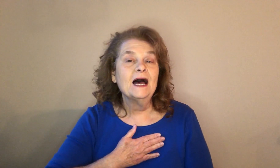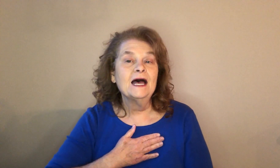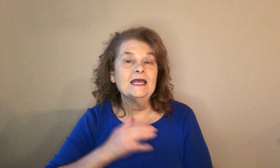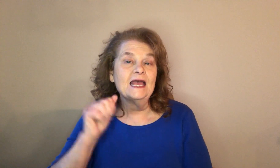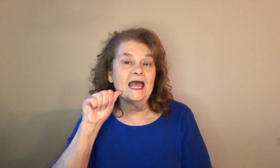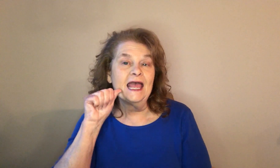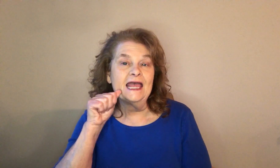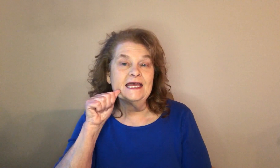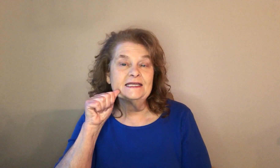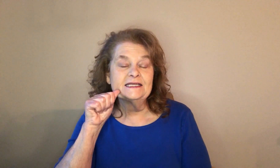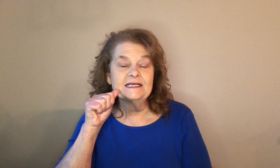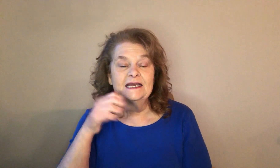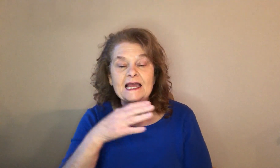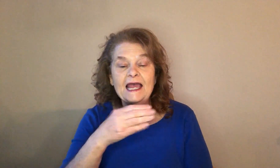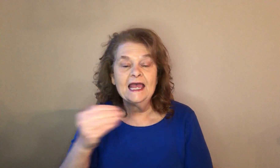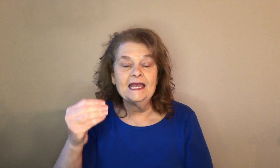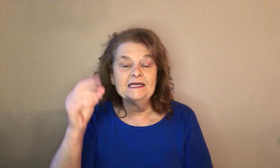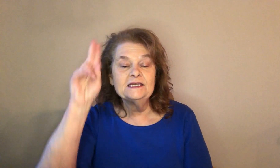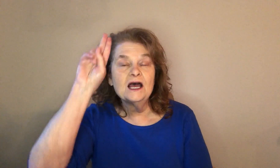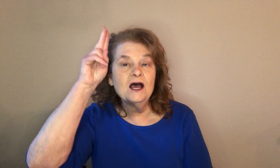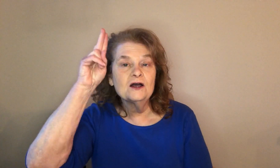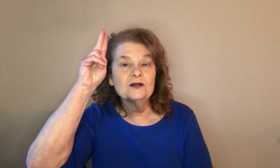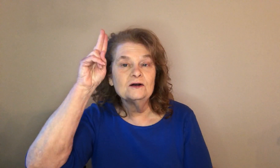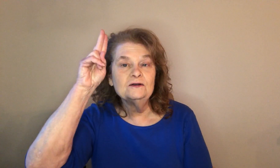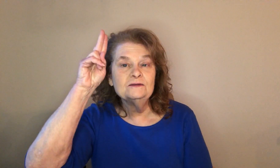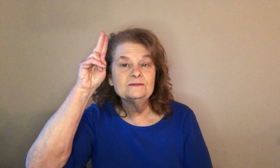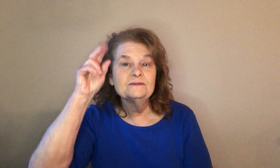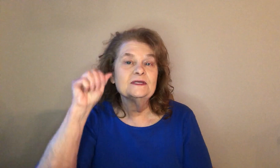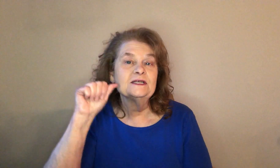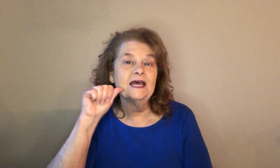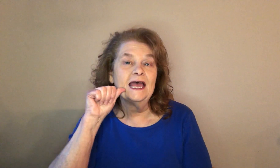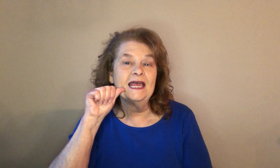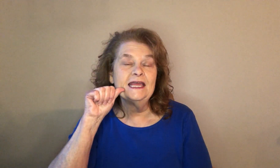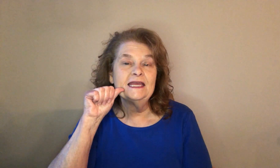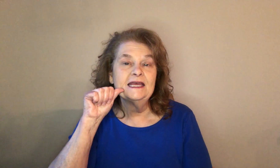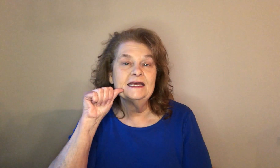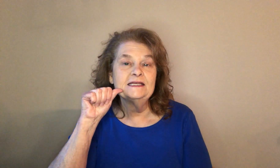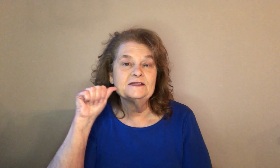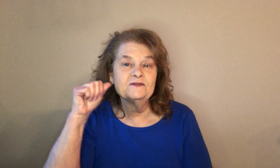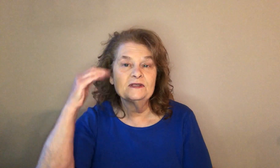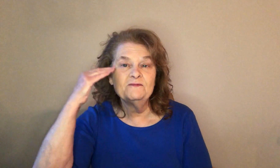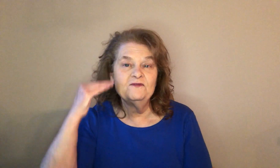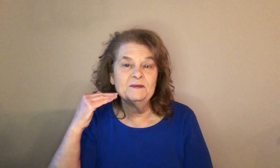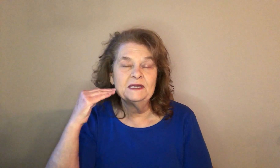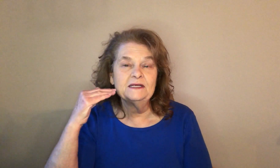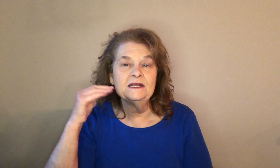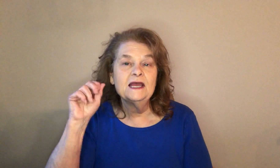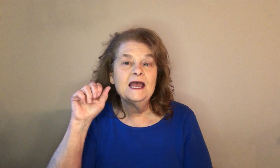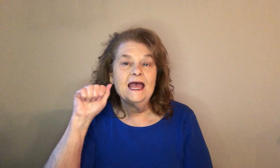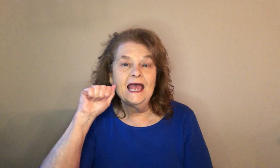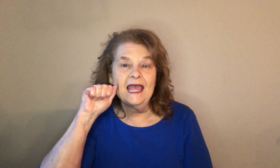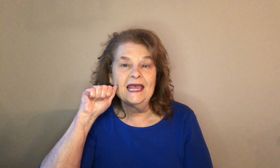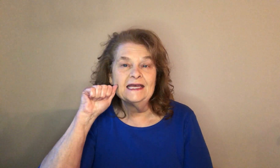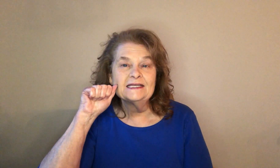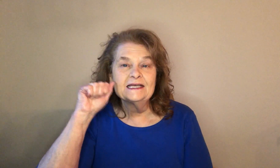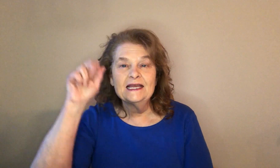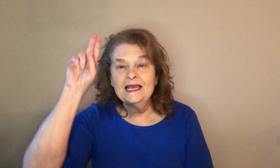My aunt and uncle, so A is for the feminine, aunt